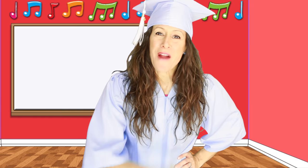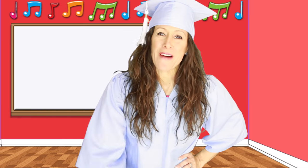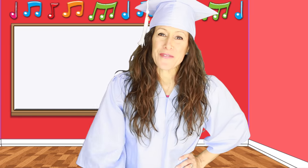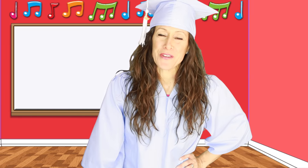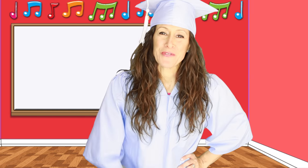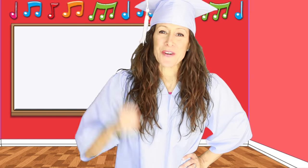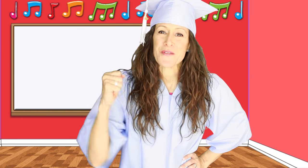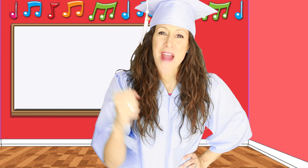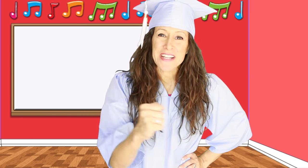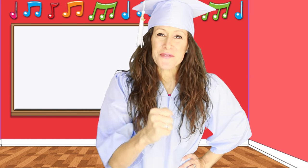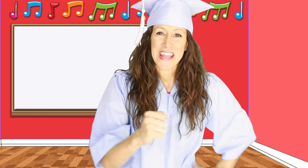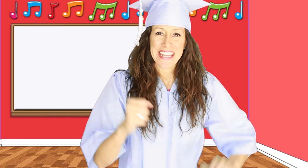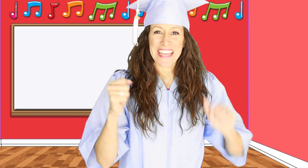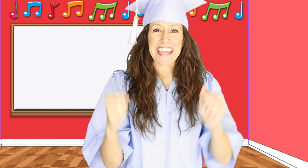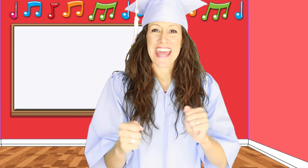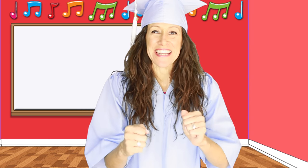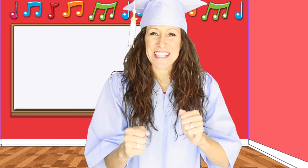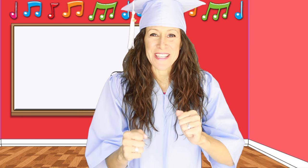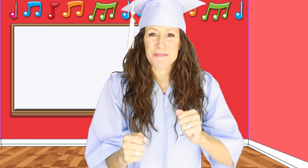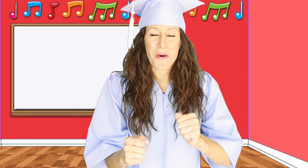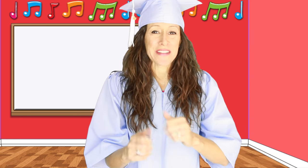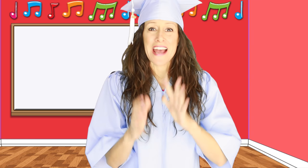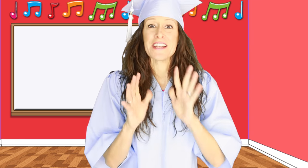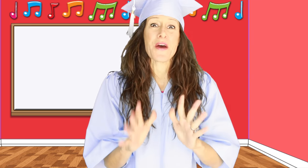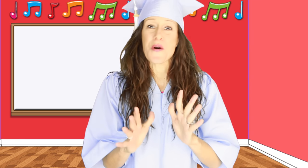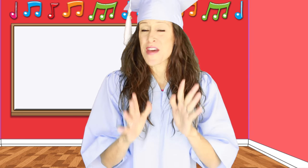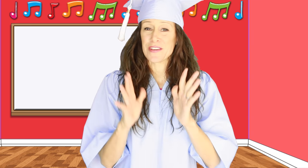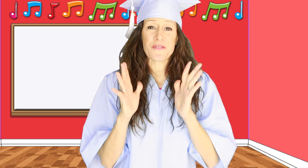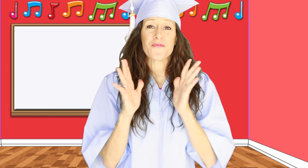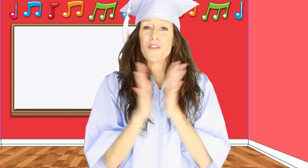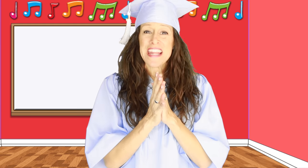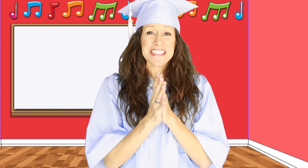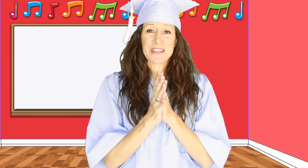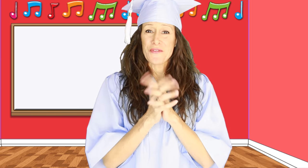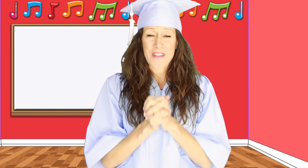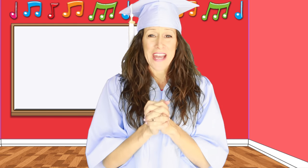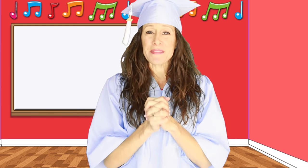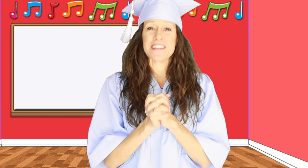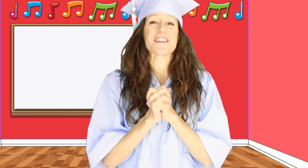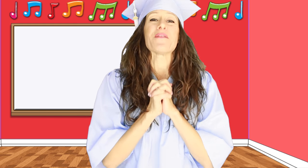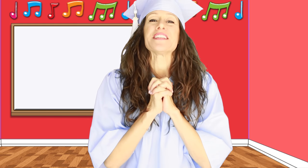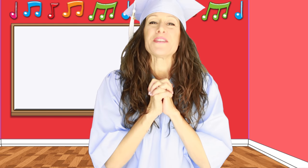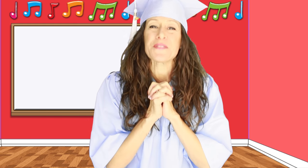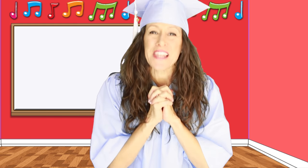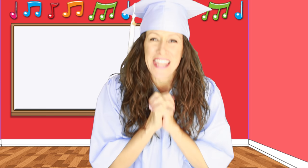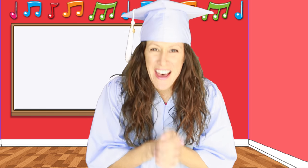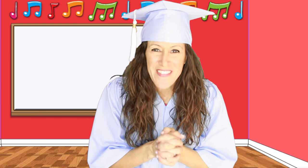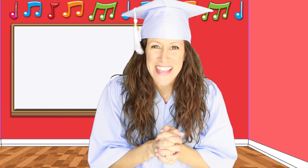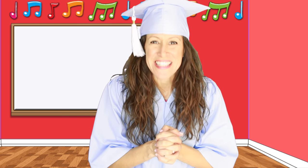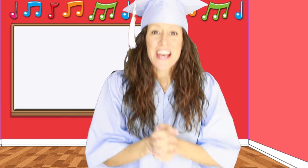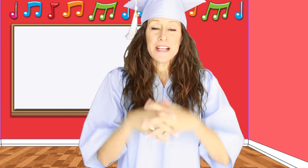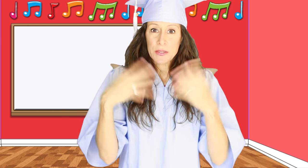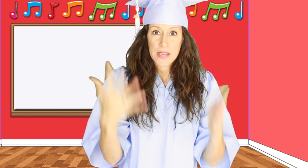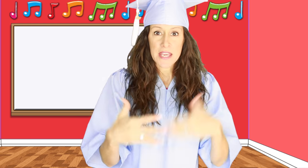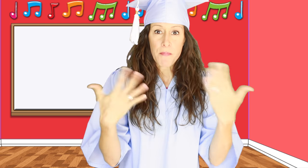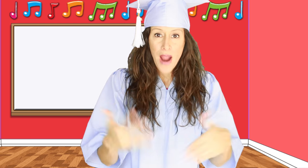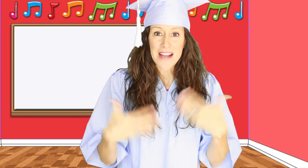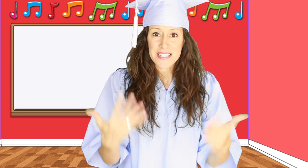proud of you for graduating and getting to this point. I know that your friends and your family are going to love it. So keep